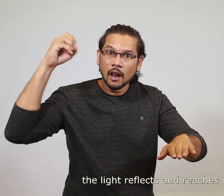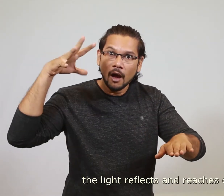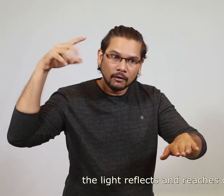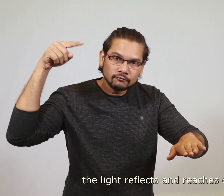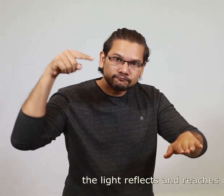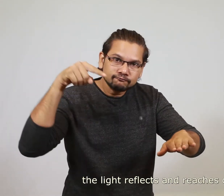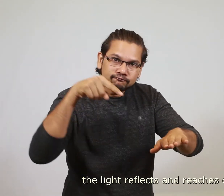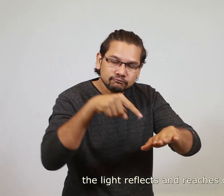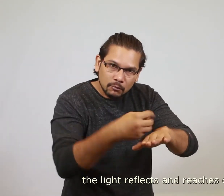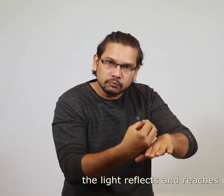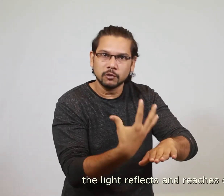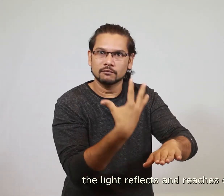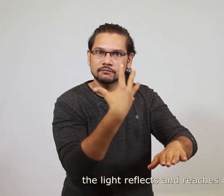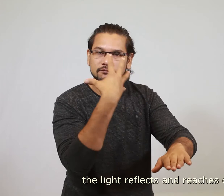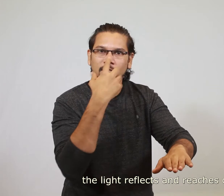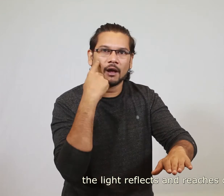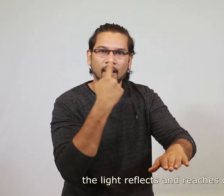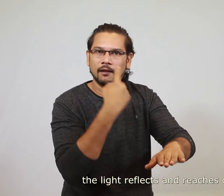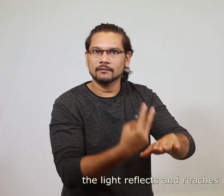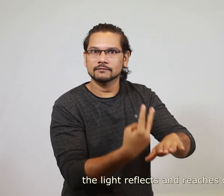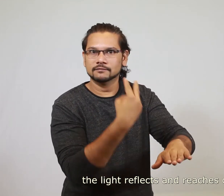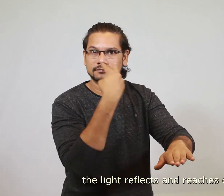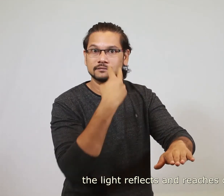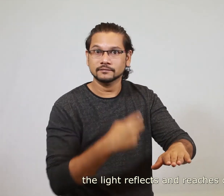the light reflects and reaches our eyes.